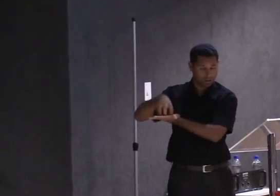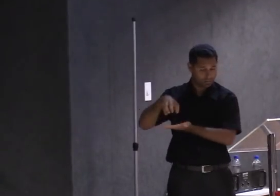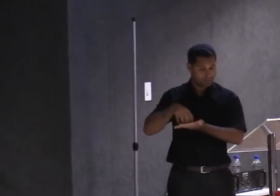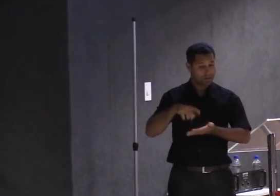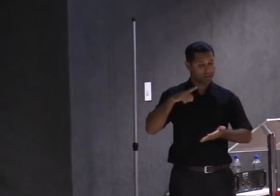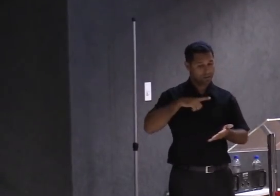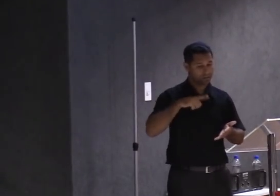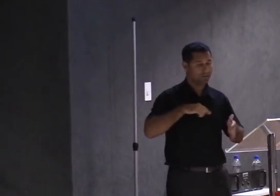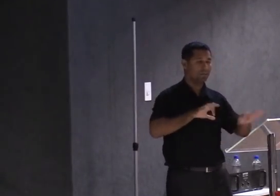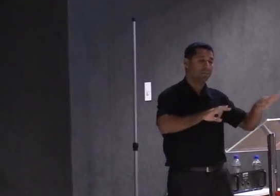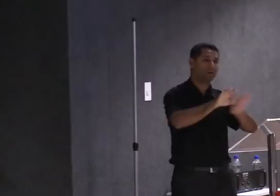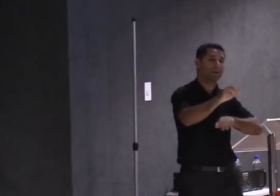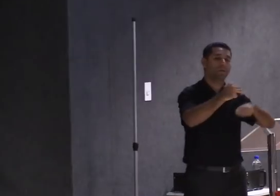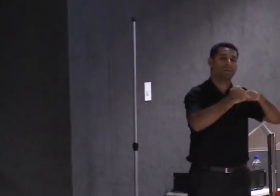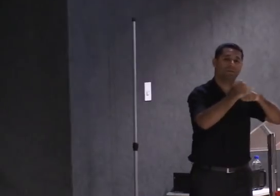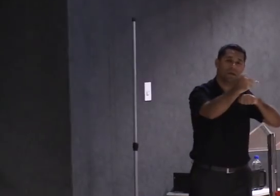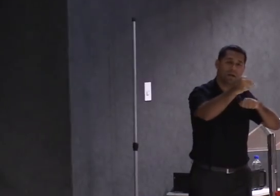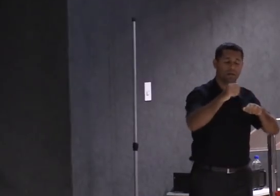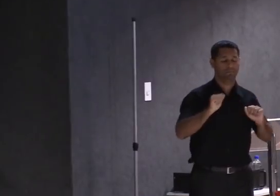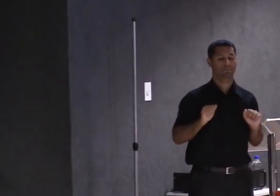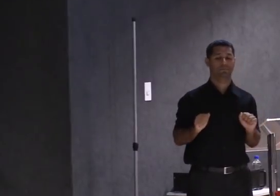Programas de mestrado,